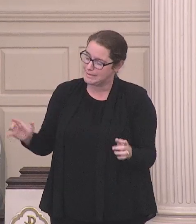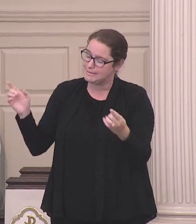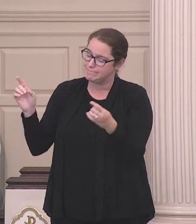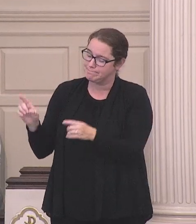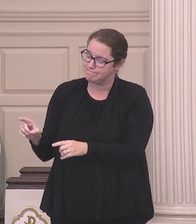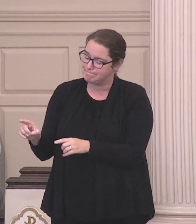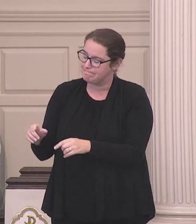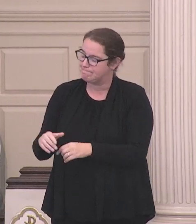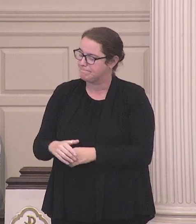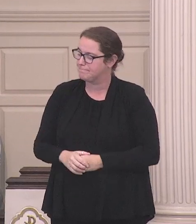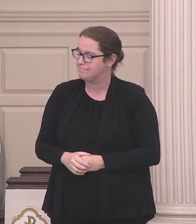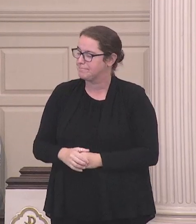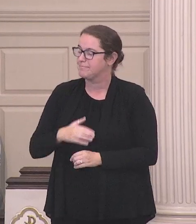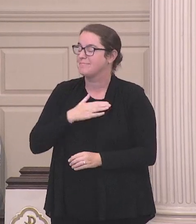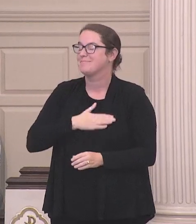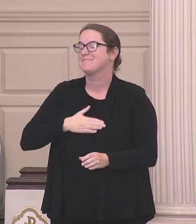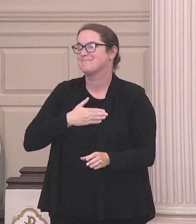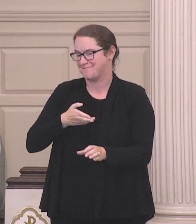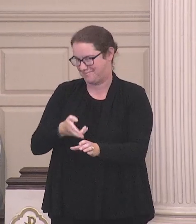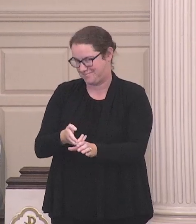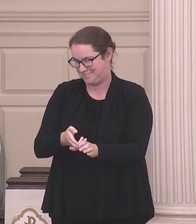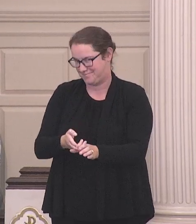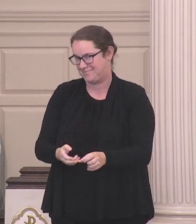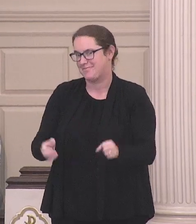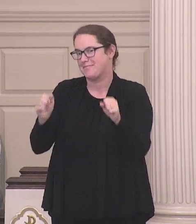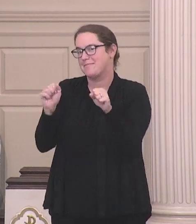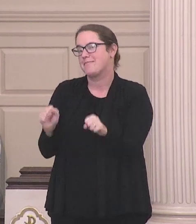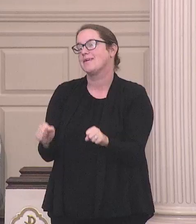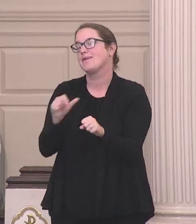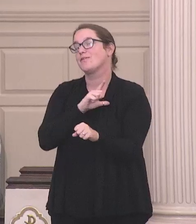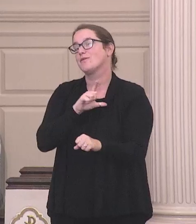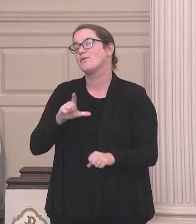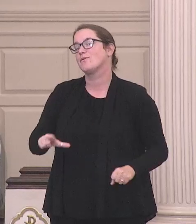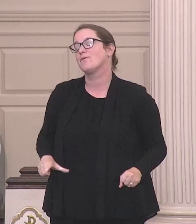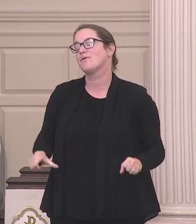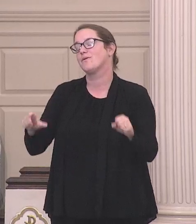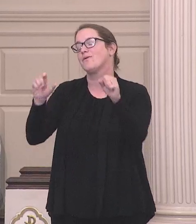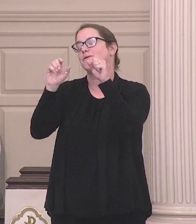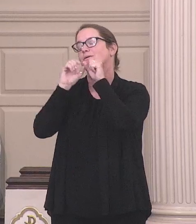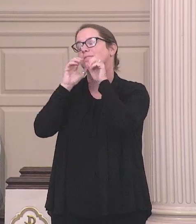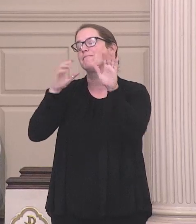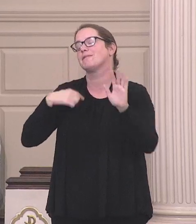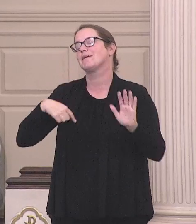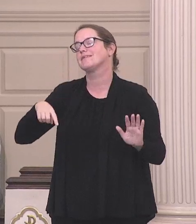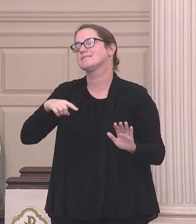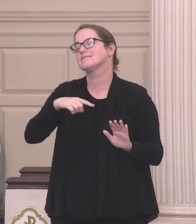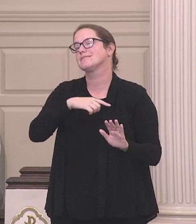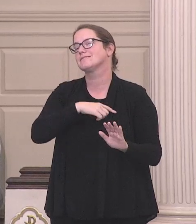Children's children, peace be upon Israel. May the Lord bless us, all the